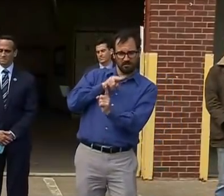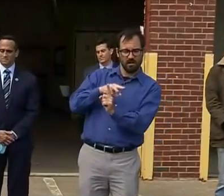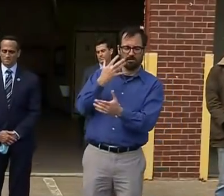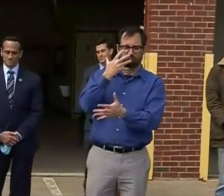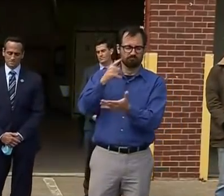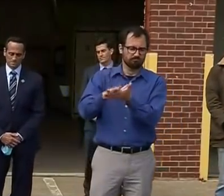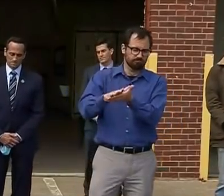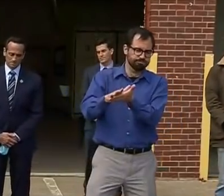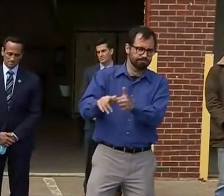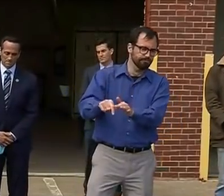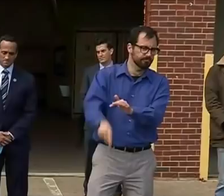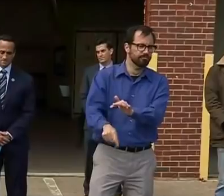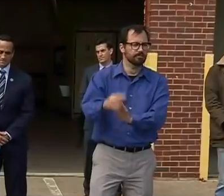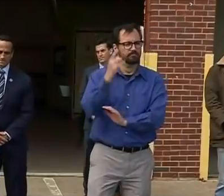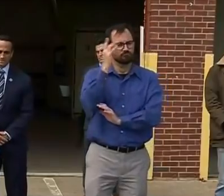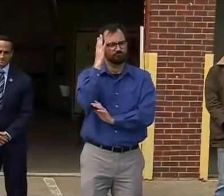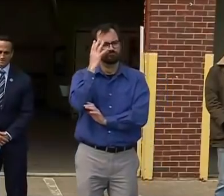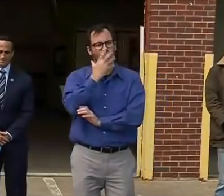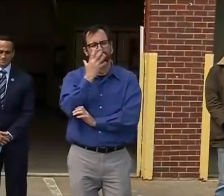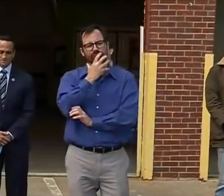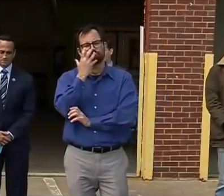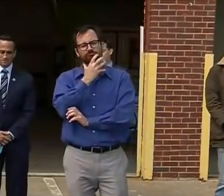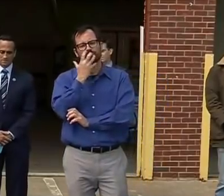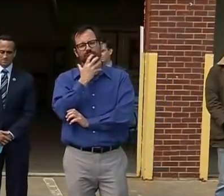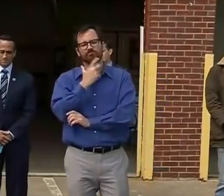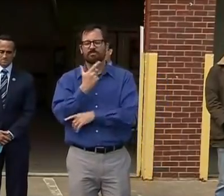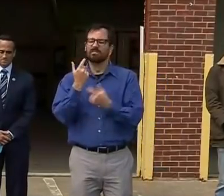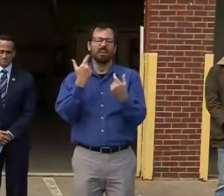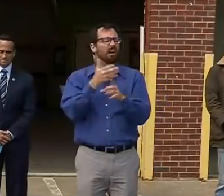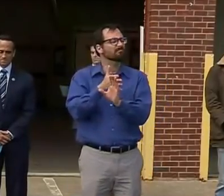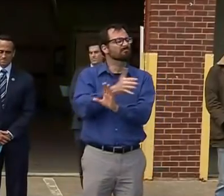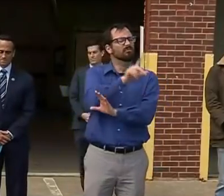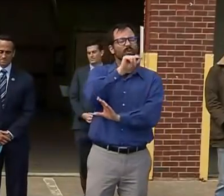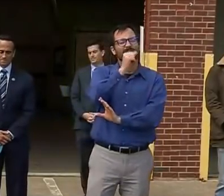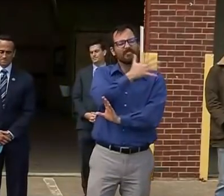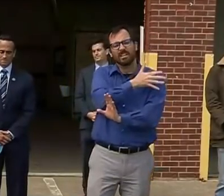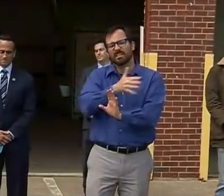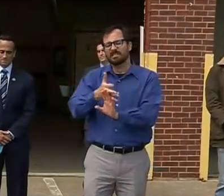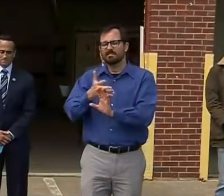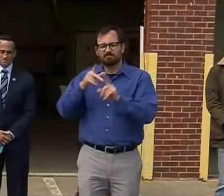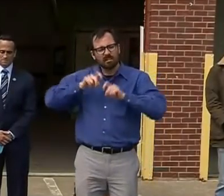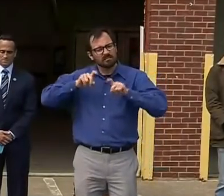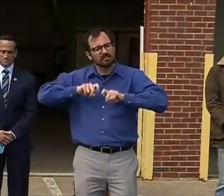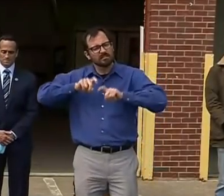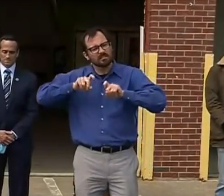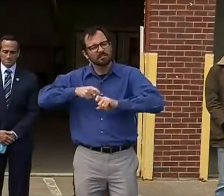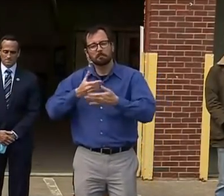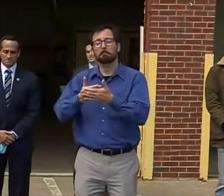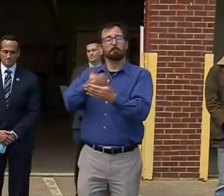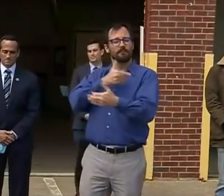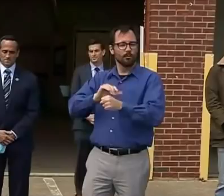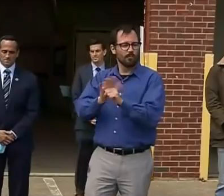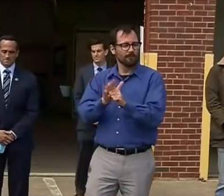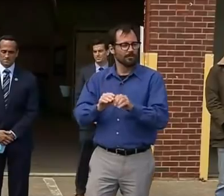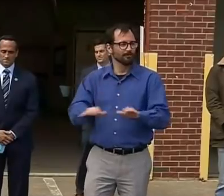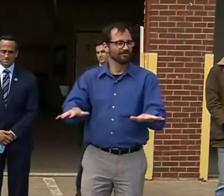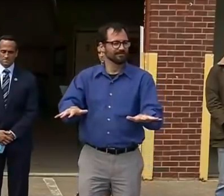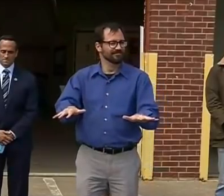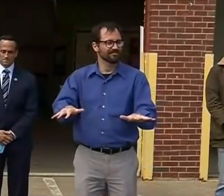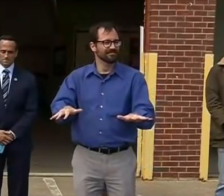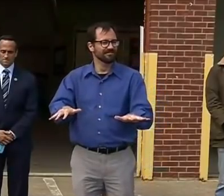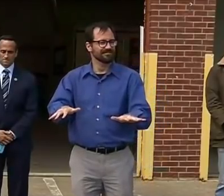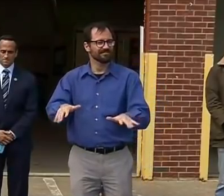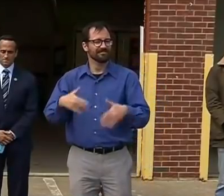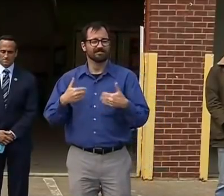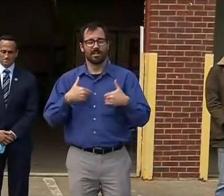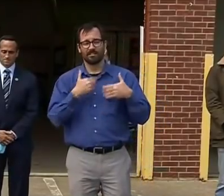time tested over several years, and then we're very grateful for the FDA's emergency use authorization that permits it to be used. But again,